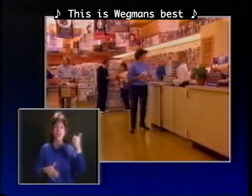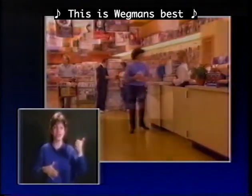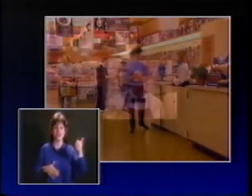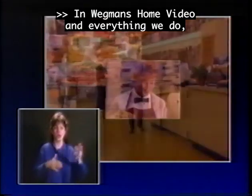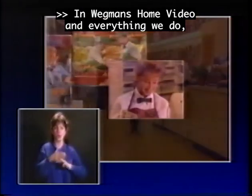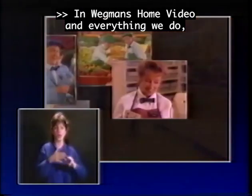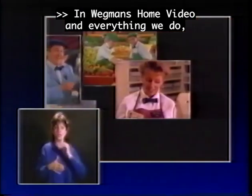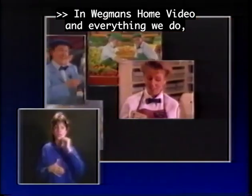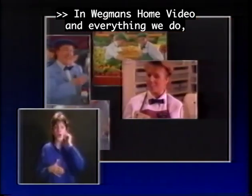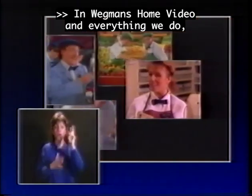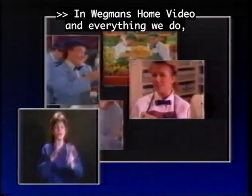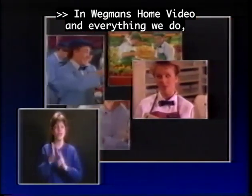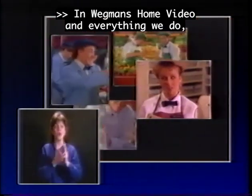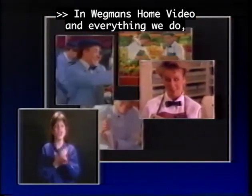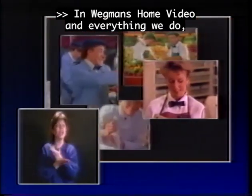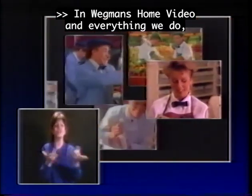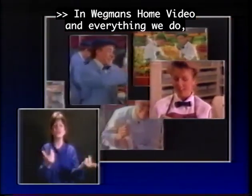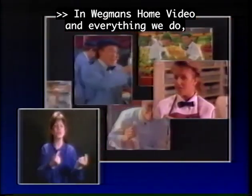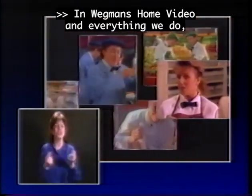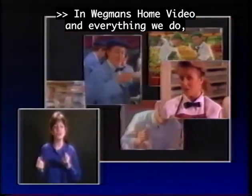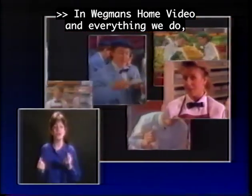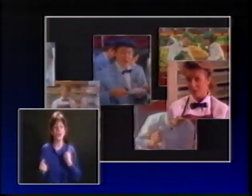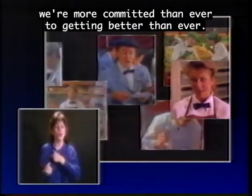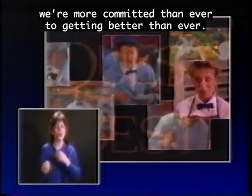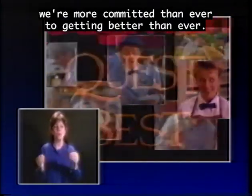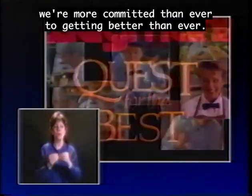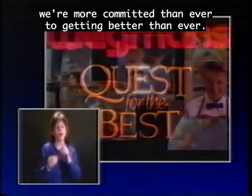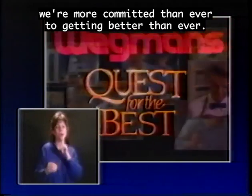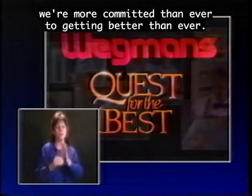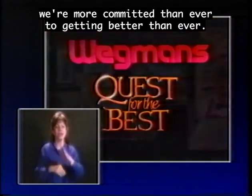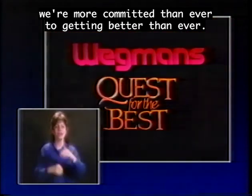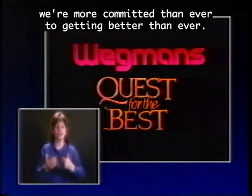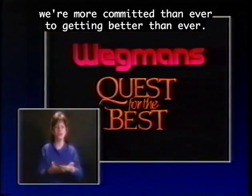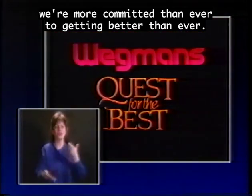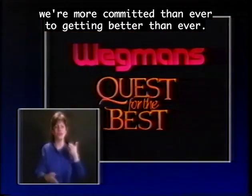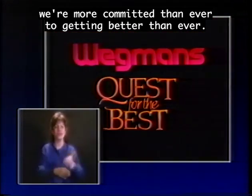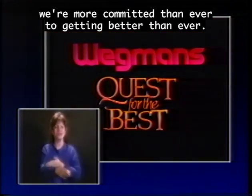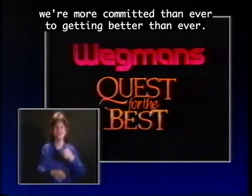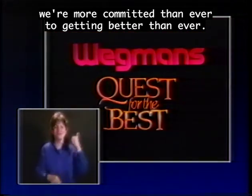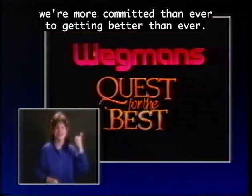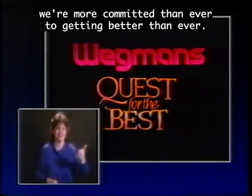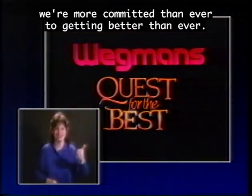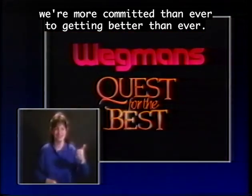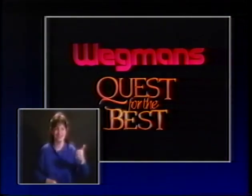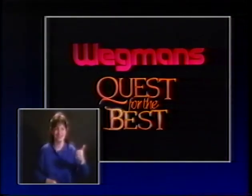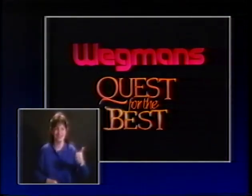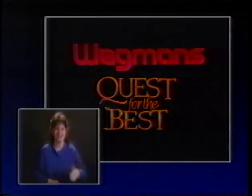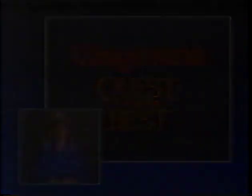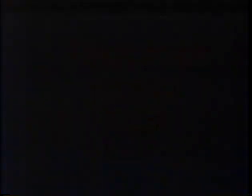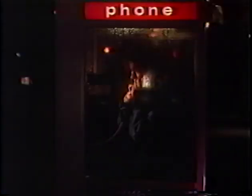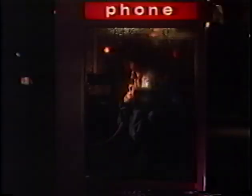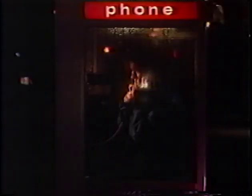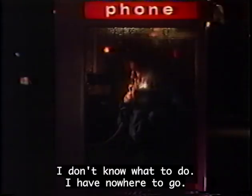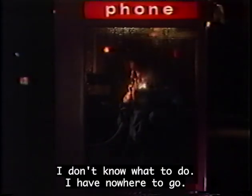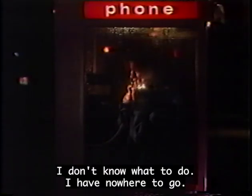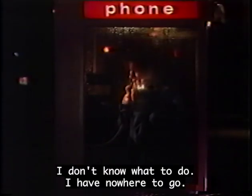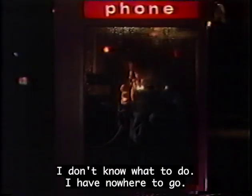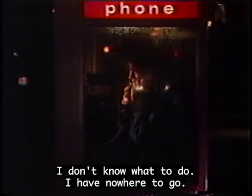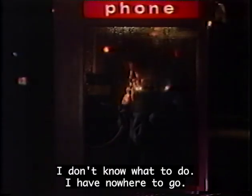In Wegmans home video and everything we do, we're more committed than ever to getting better than ever. I don't know what to do. I